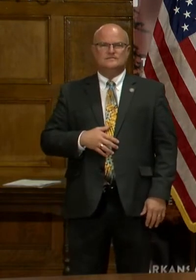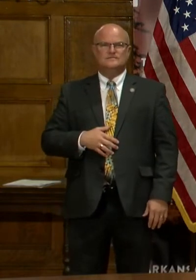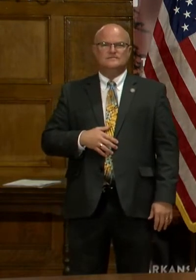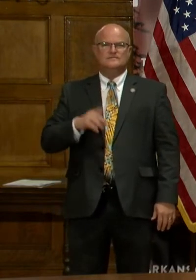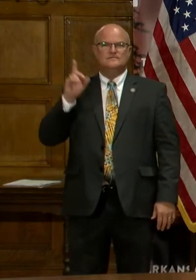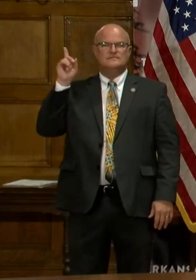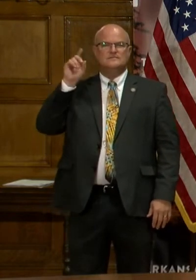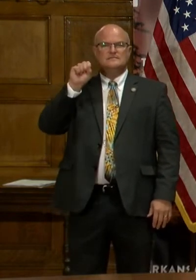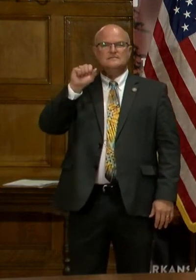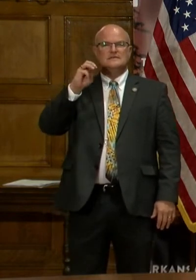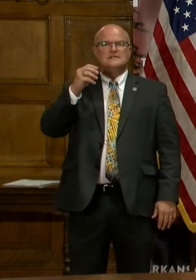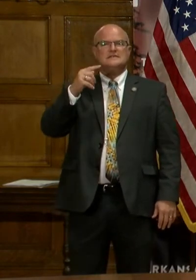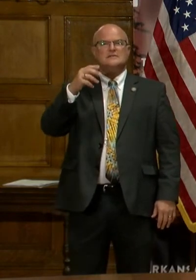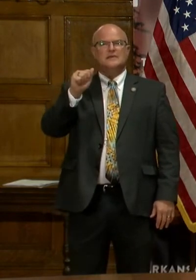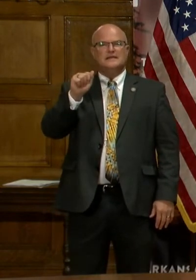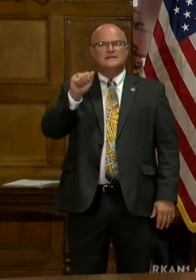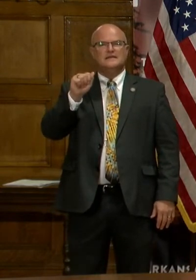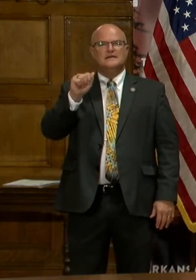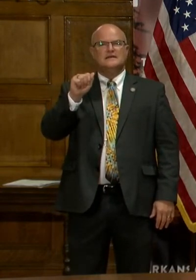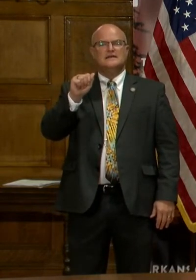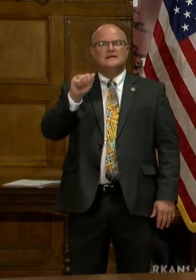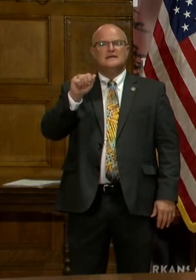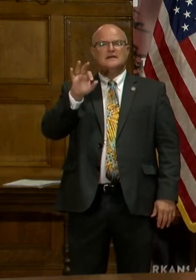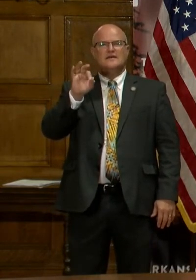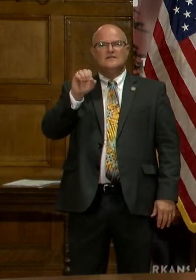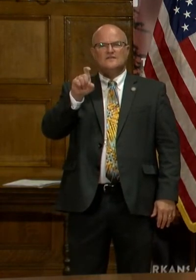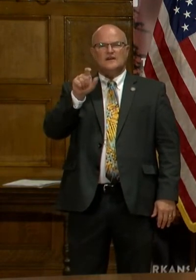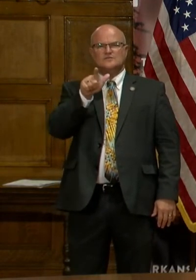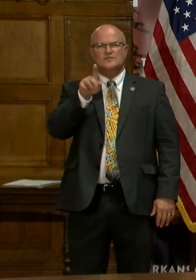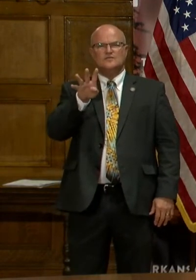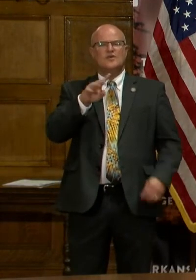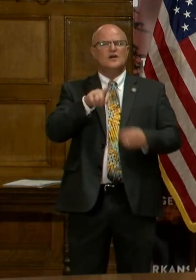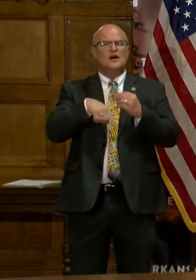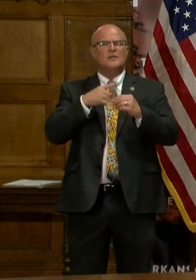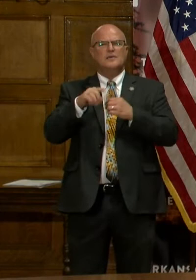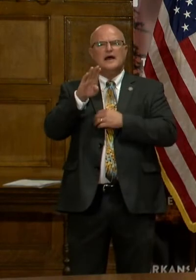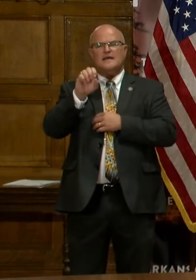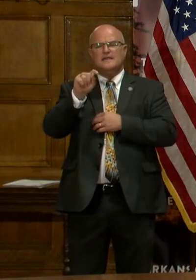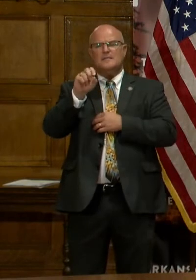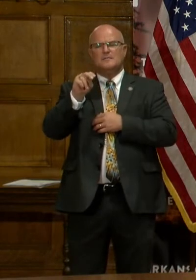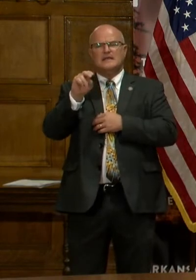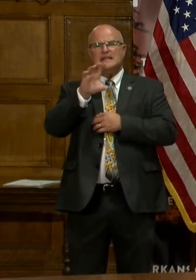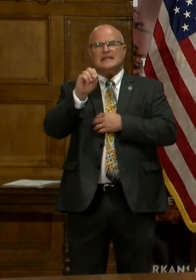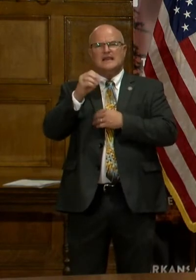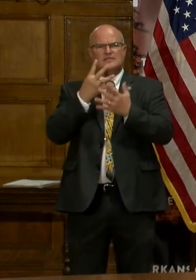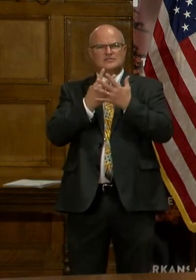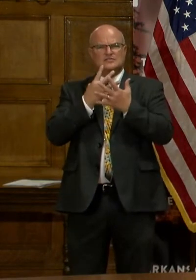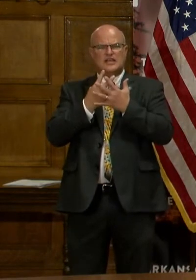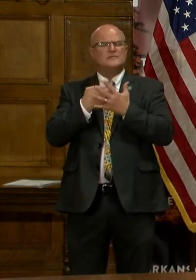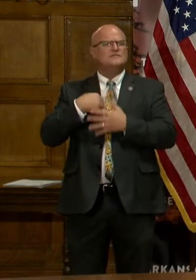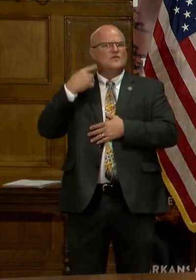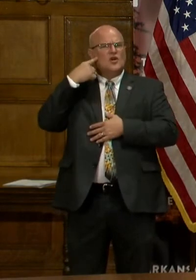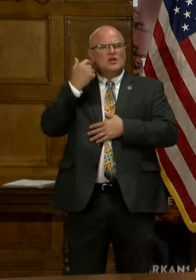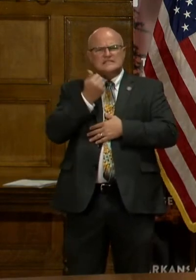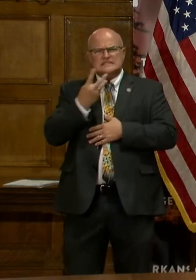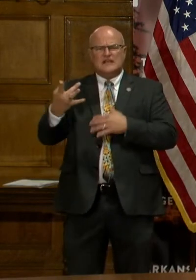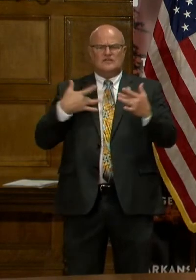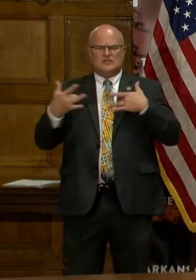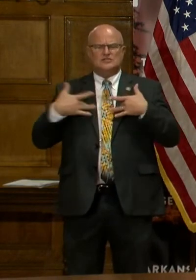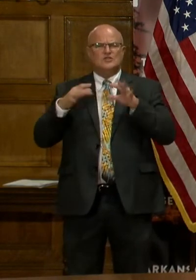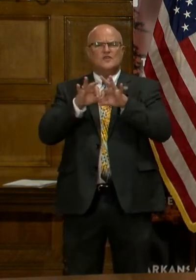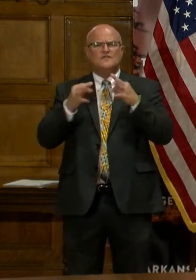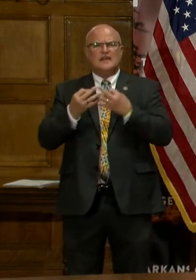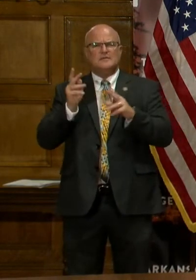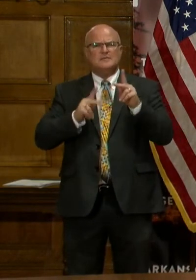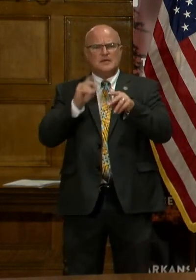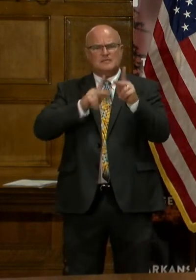this is Samantha Boyd with KNWA and Fox 24. I have a question regarding the Benton County Jail. We've heard from several concerned family members of